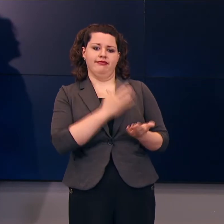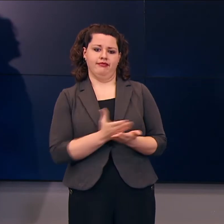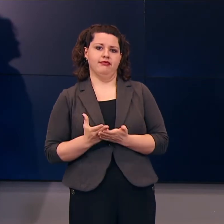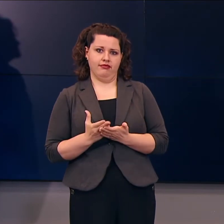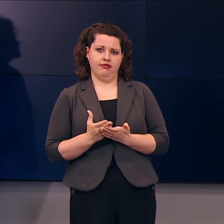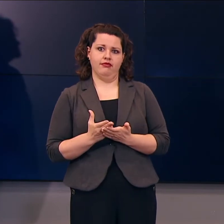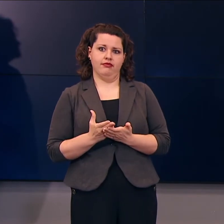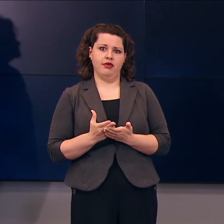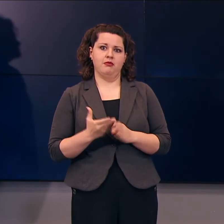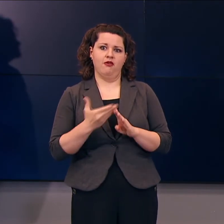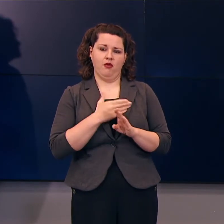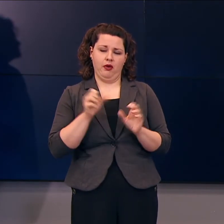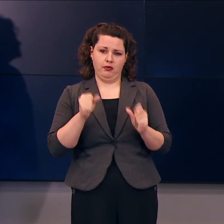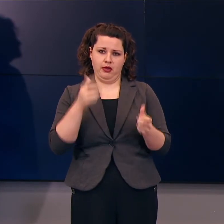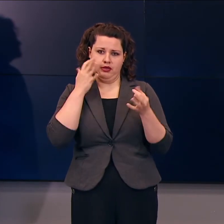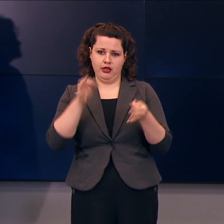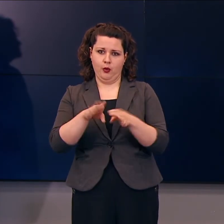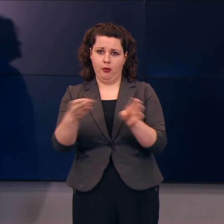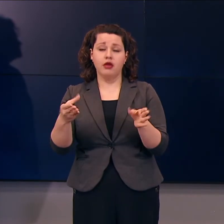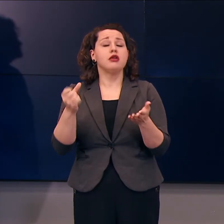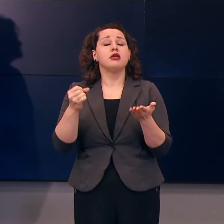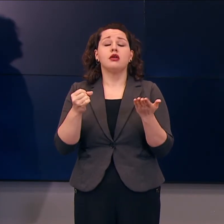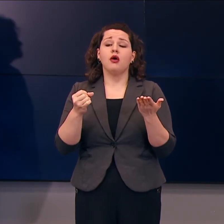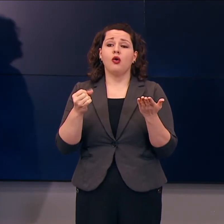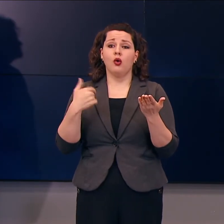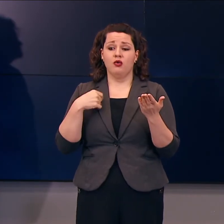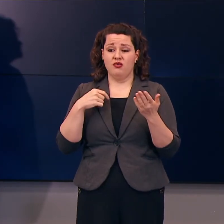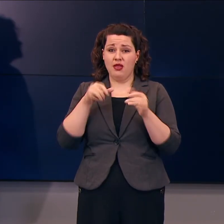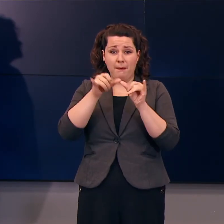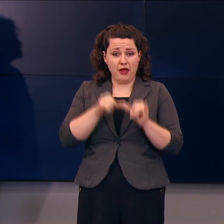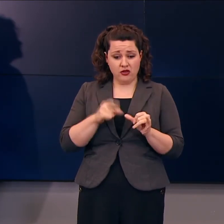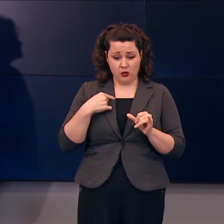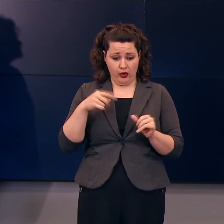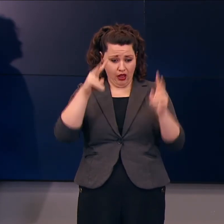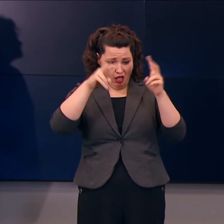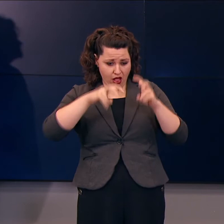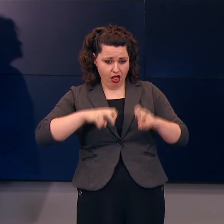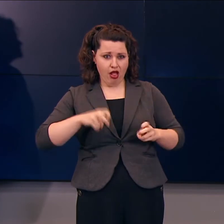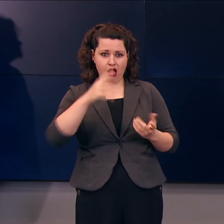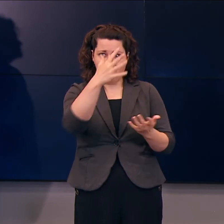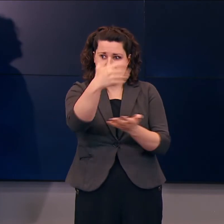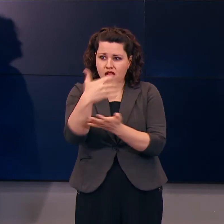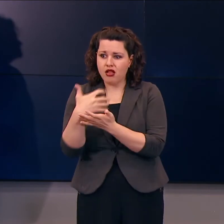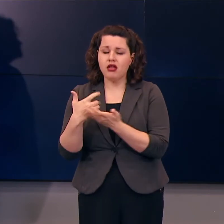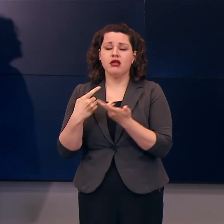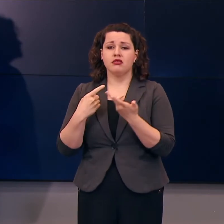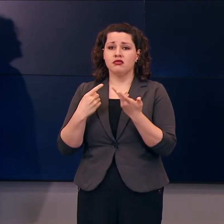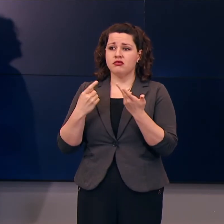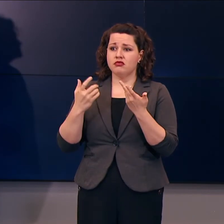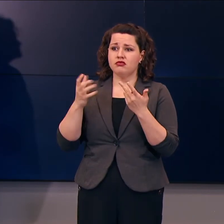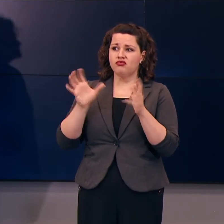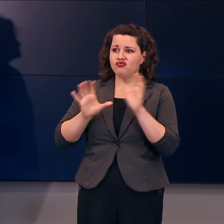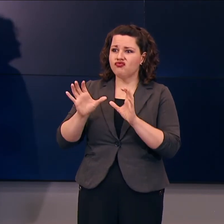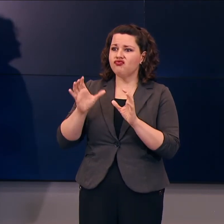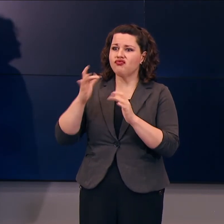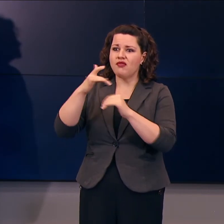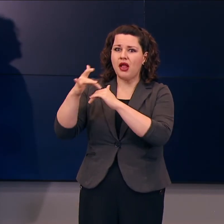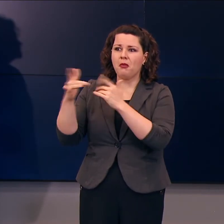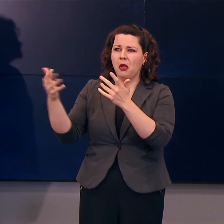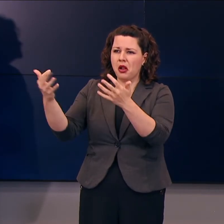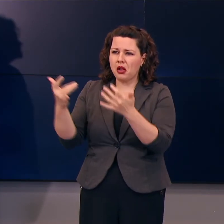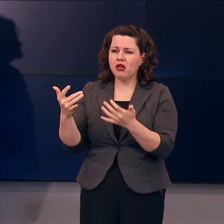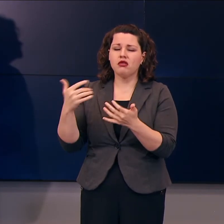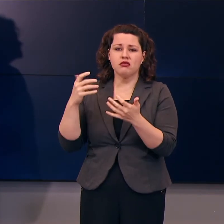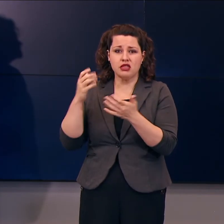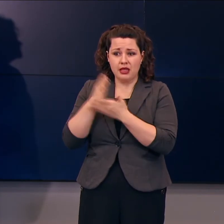we're able to do that. So we're looking at what all of those metrics look like. We're looking at what's available to be able to stand up